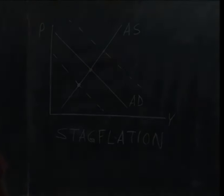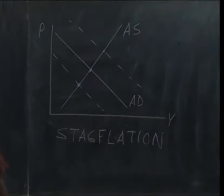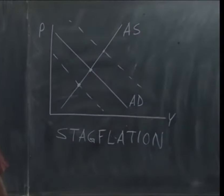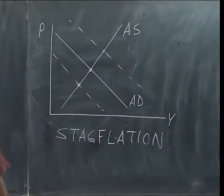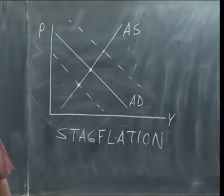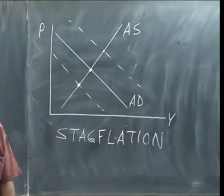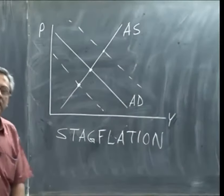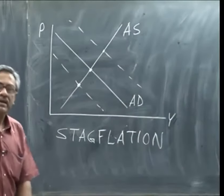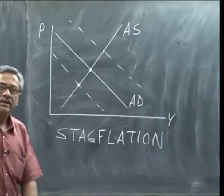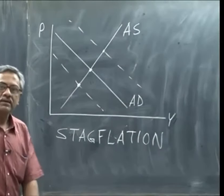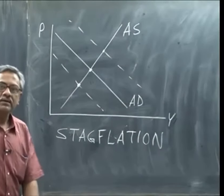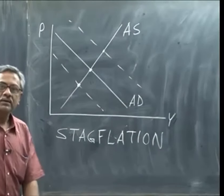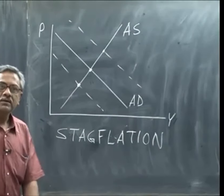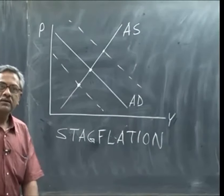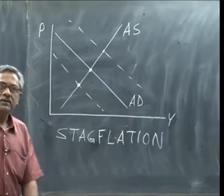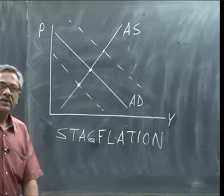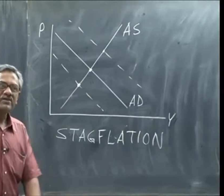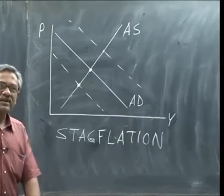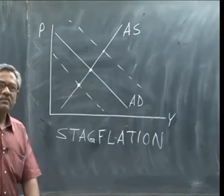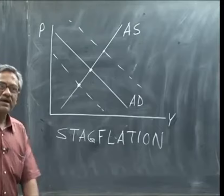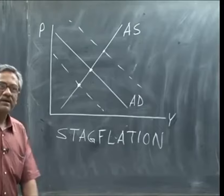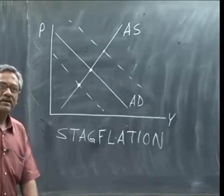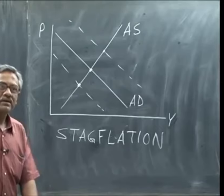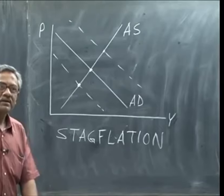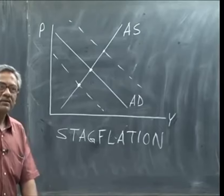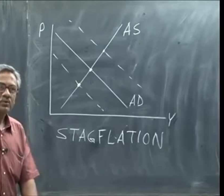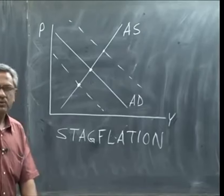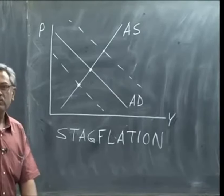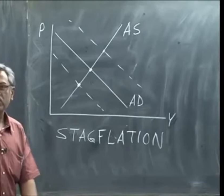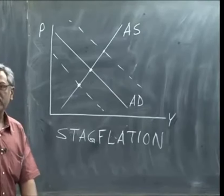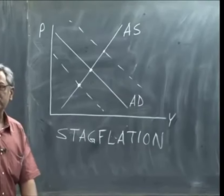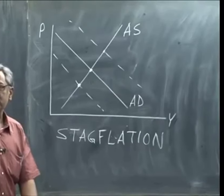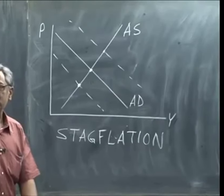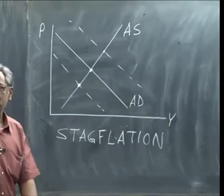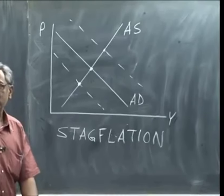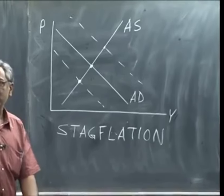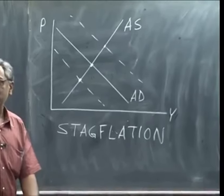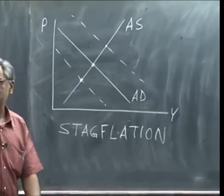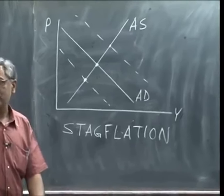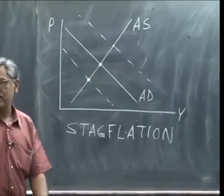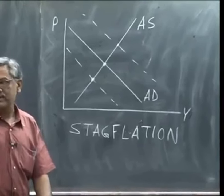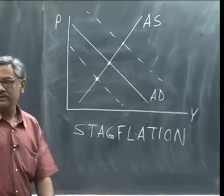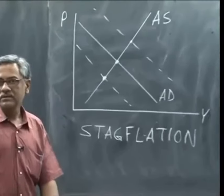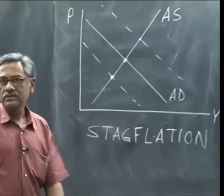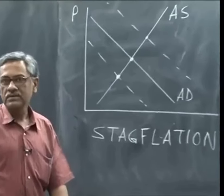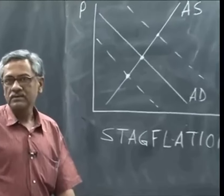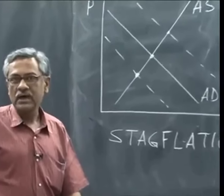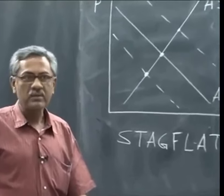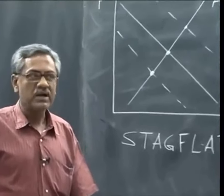If controlling money, tightening money, which Pranab Mukherjee was doing with the RBI